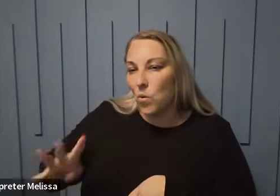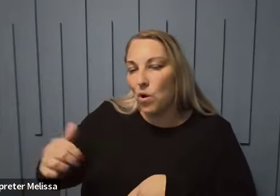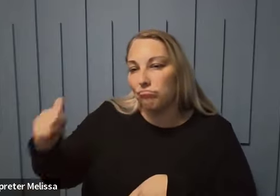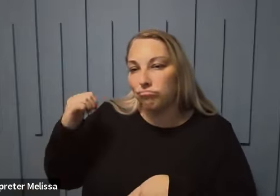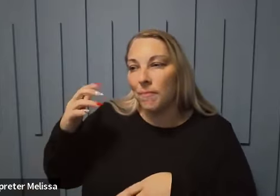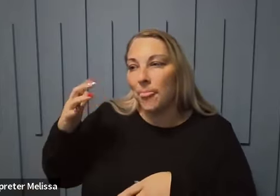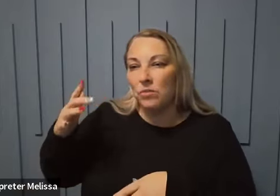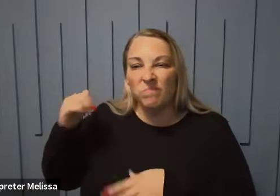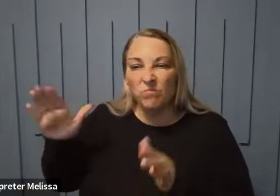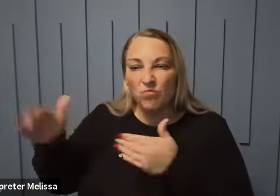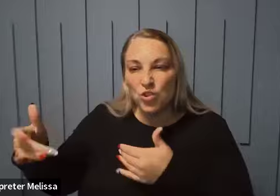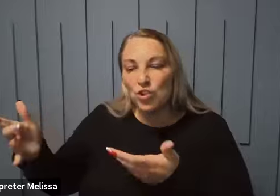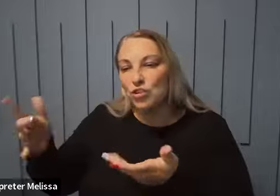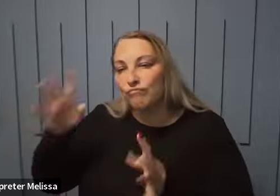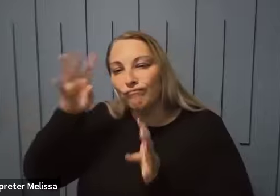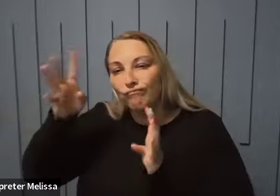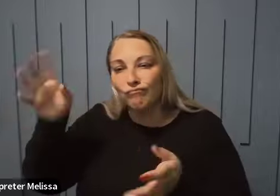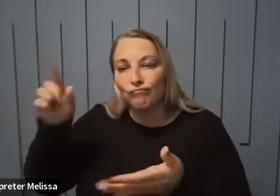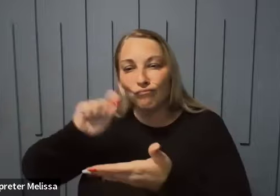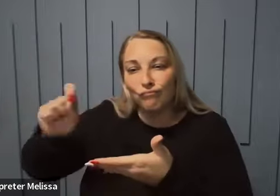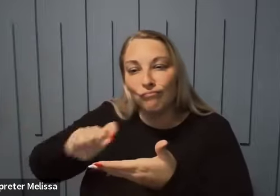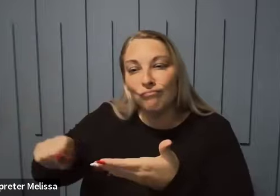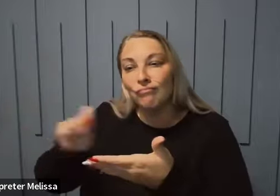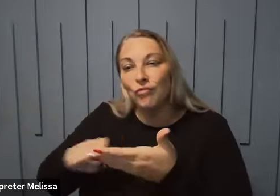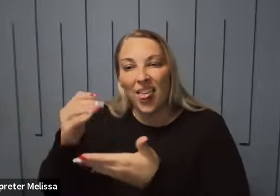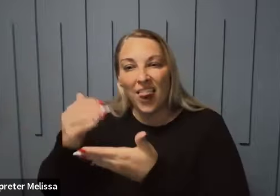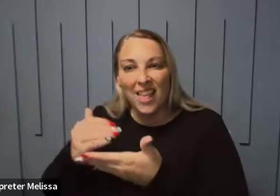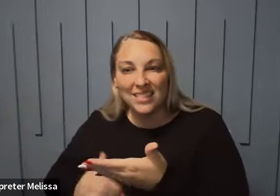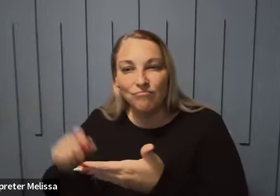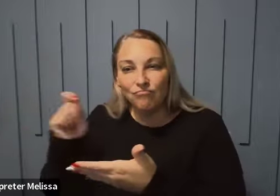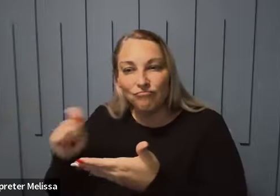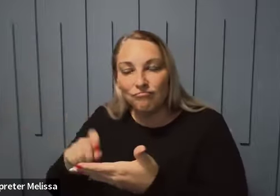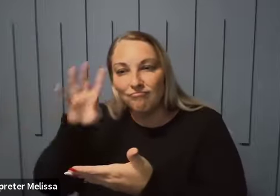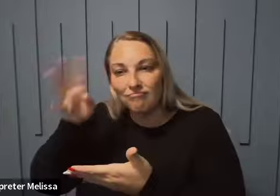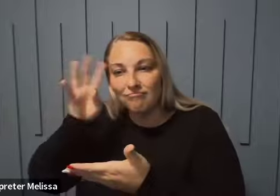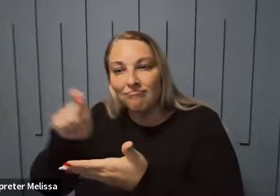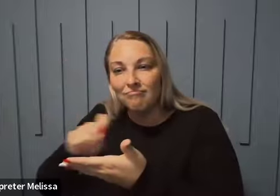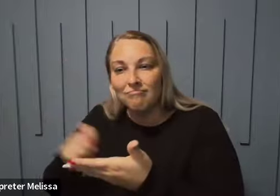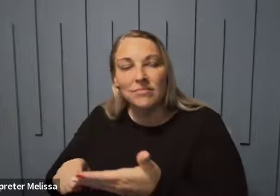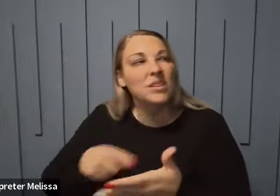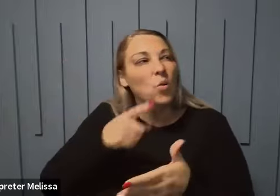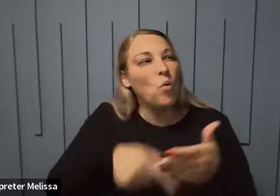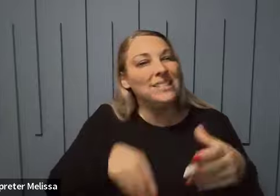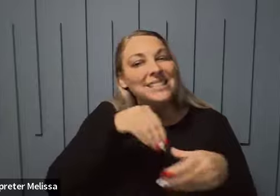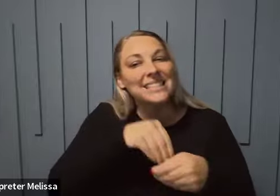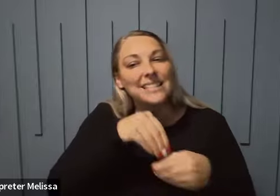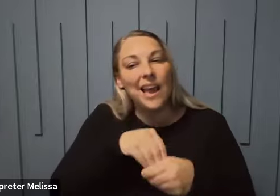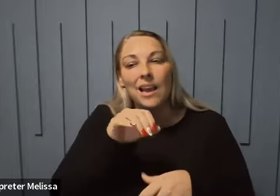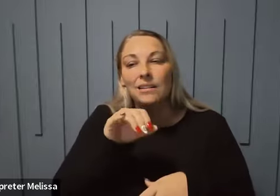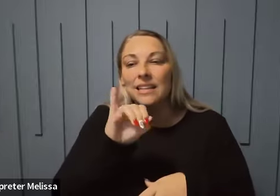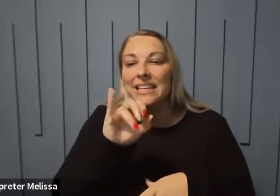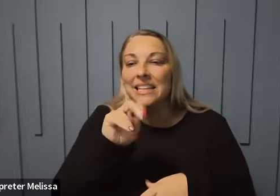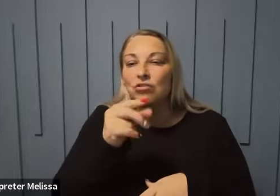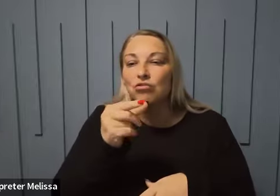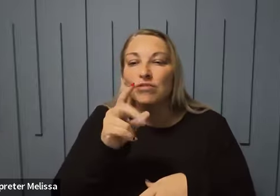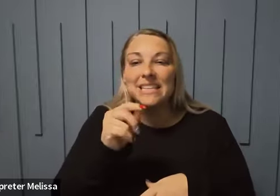he was just being creative, pretend to play. And he looked at me and he said, like, well, what are the ingredients that we need? So he